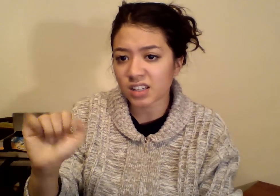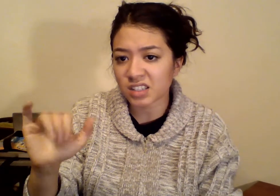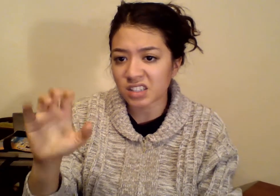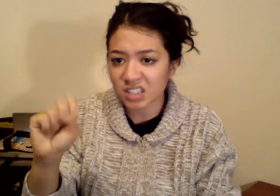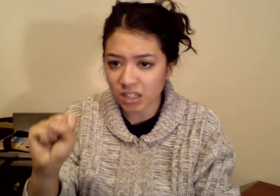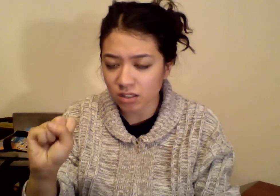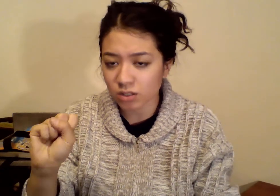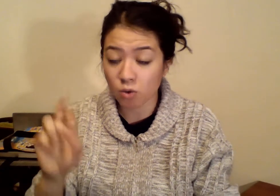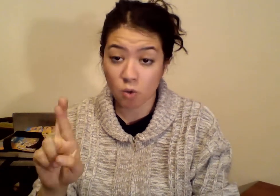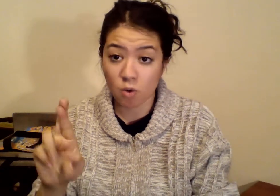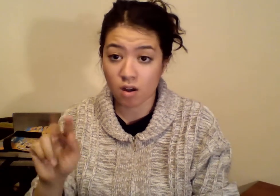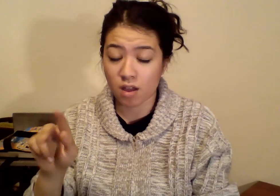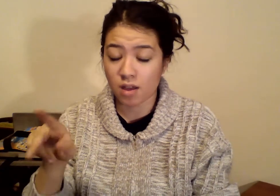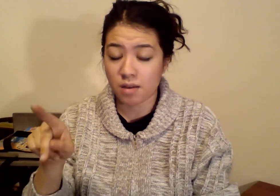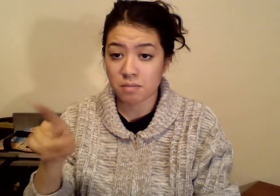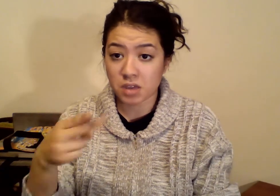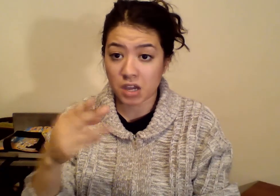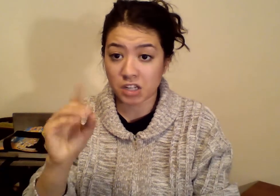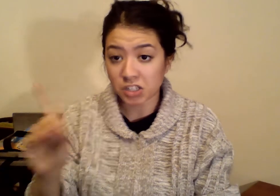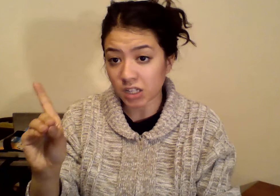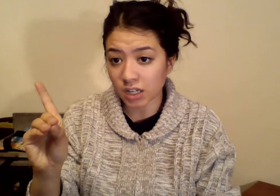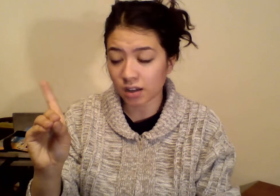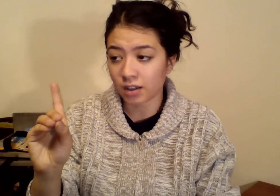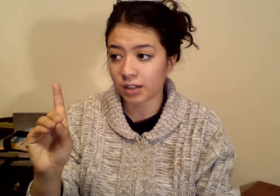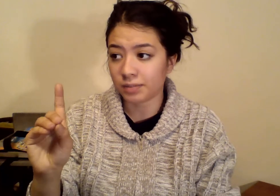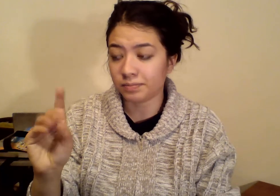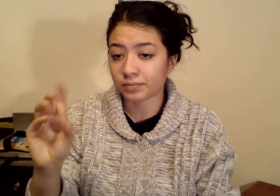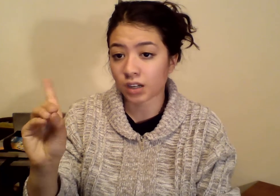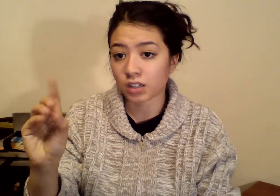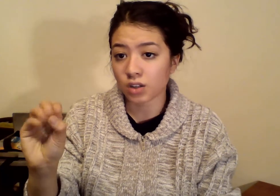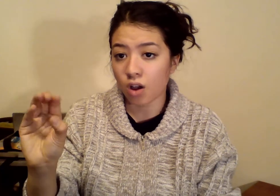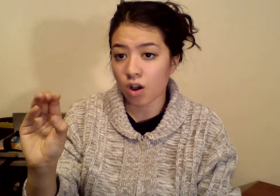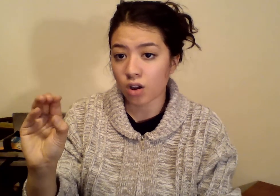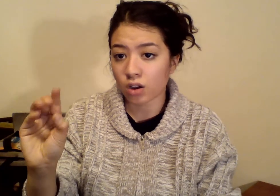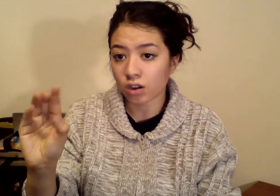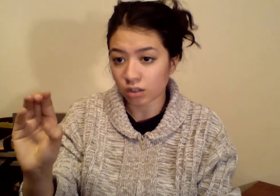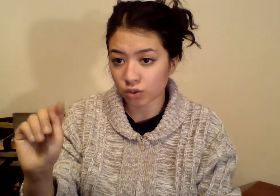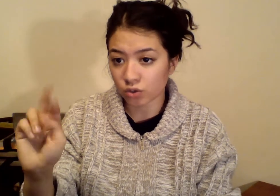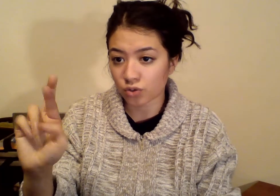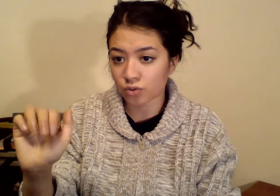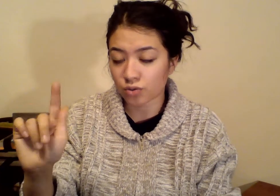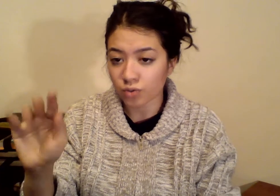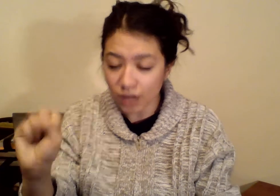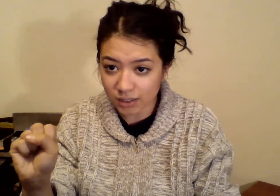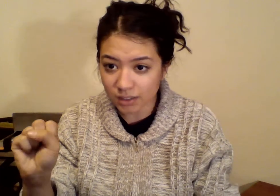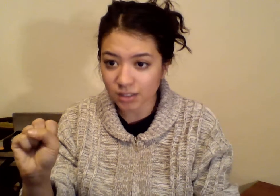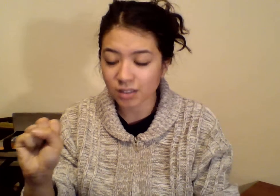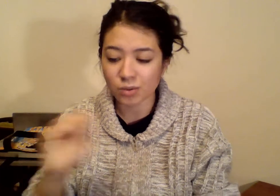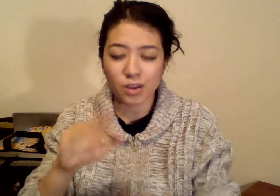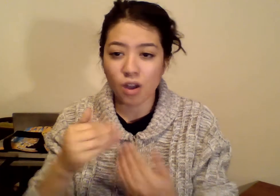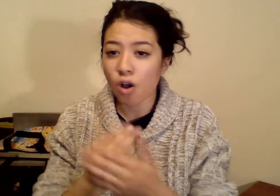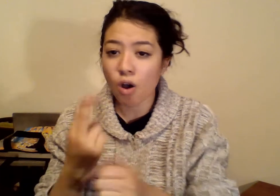different sources into one cohesive piece at the end. So it's sort of like writing a little literature review, if you